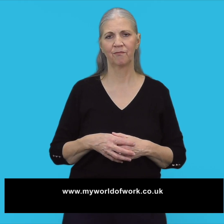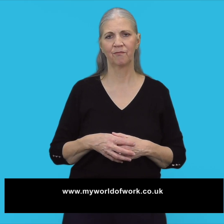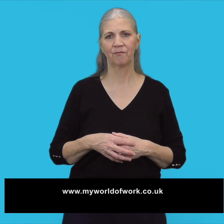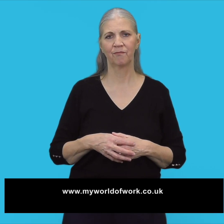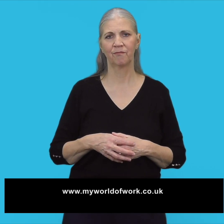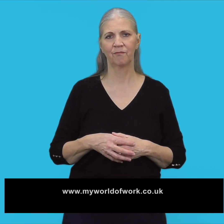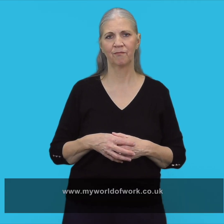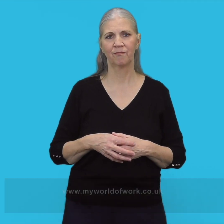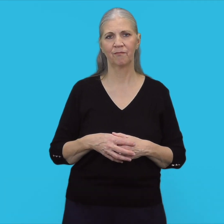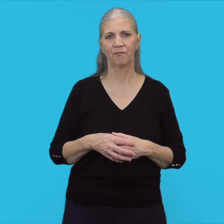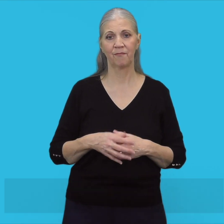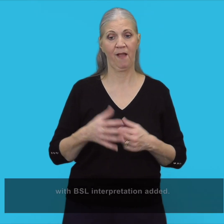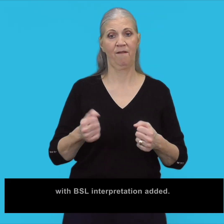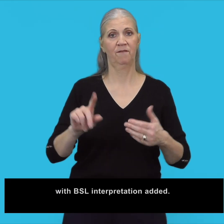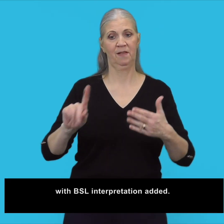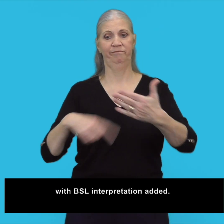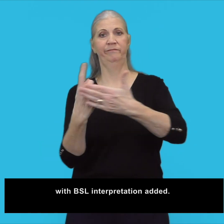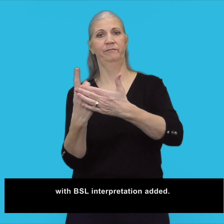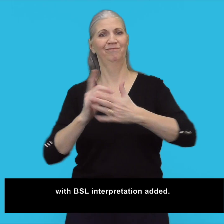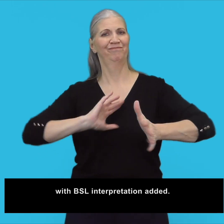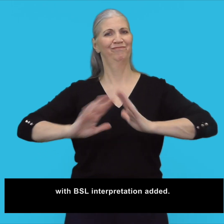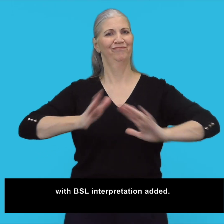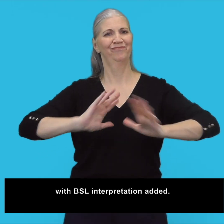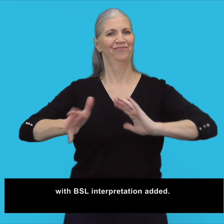www.myworldofwork.co.uk, with BSL interpretation added.